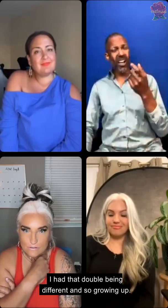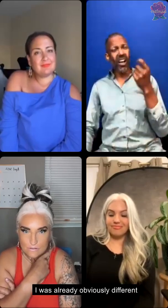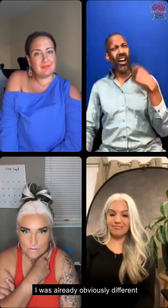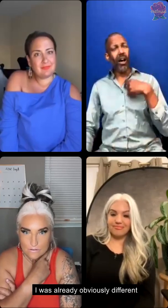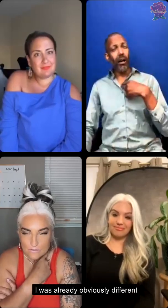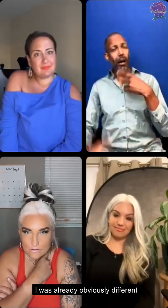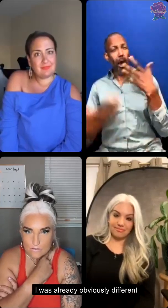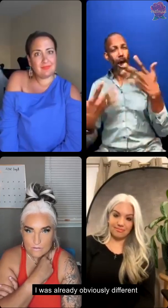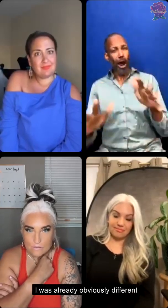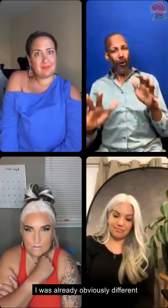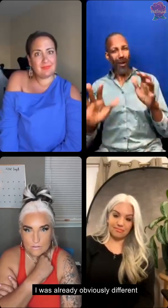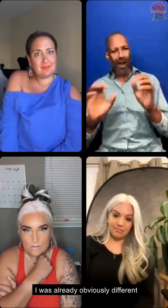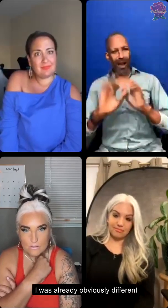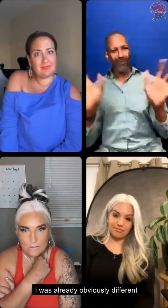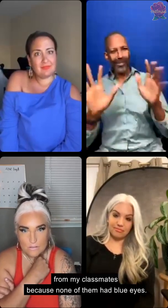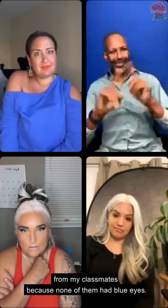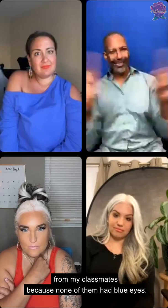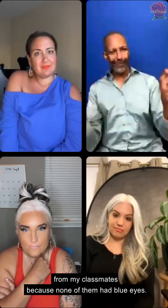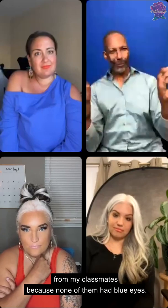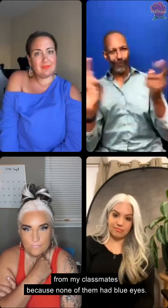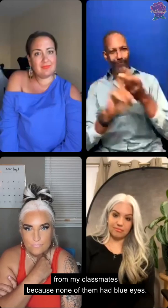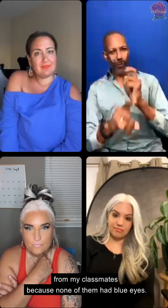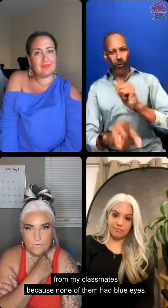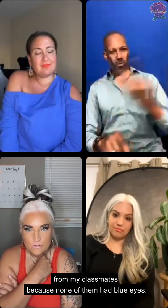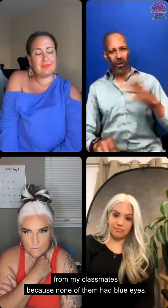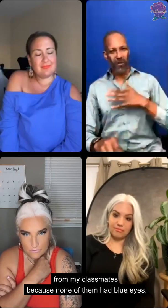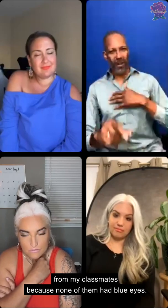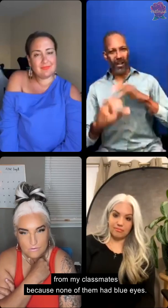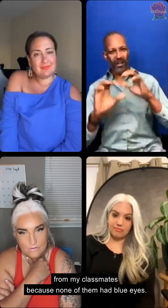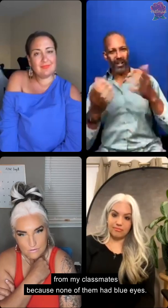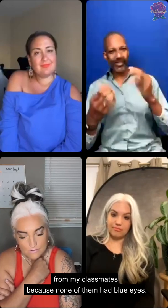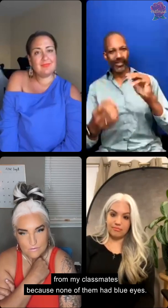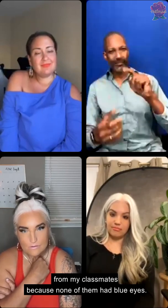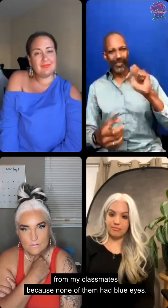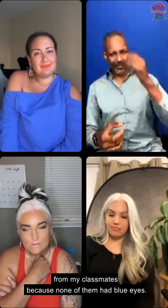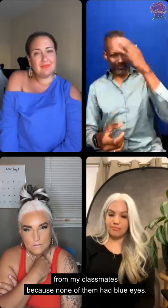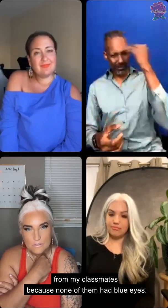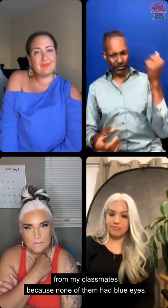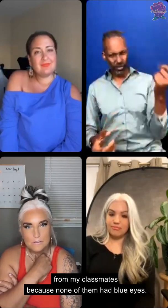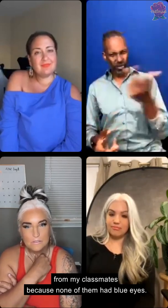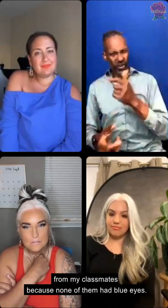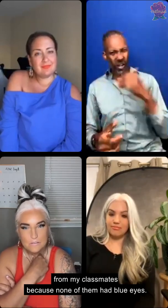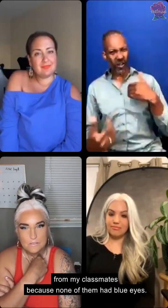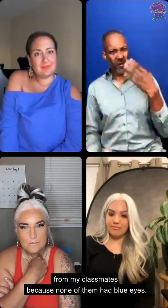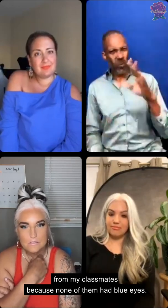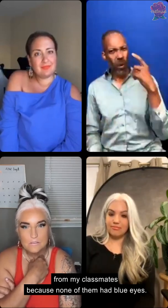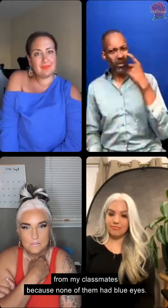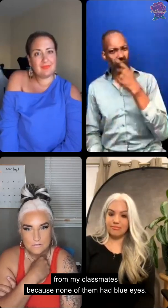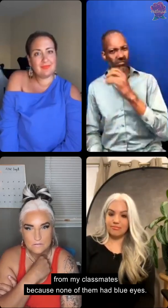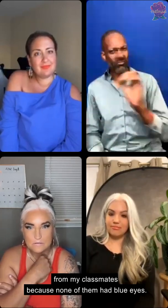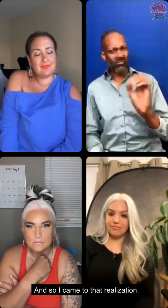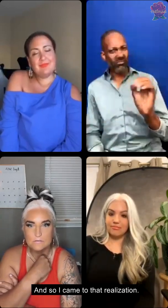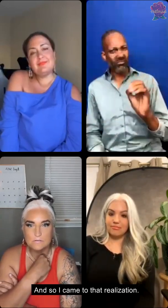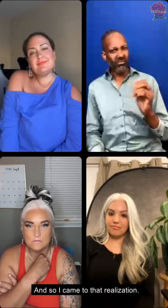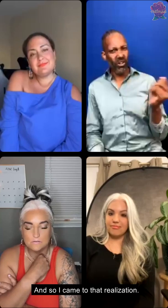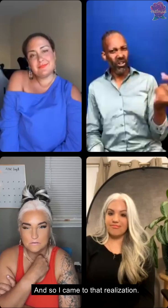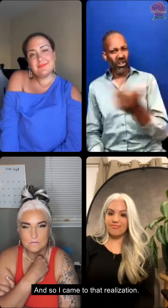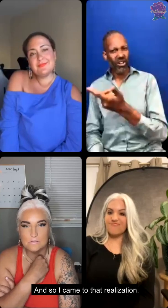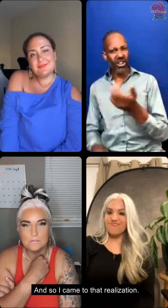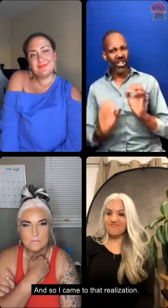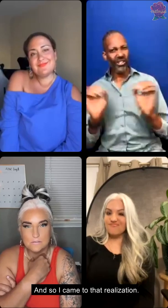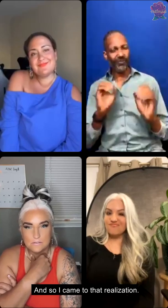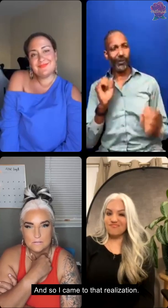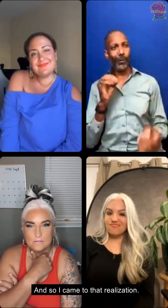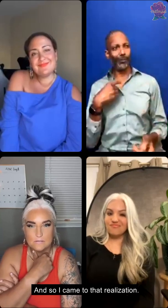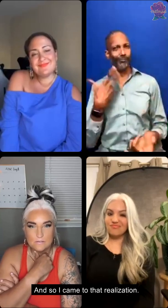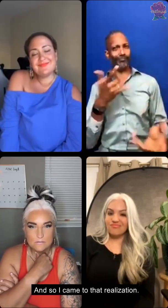up, I was already obviously different from my classmates because none of them had blue eyes.